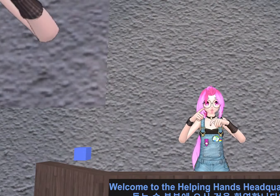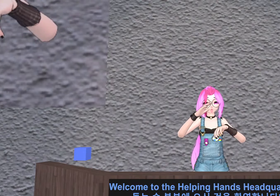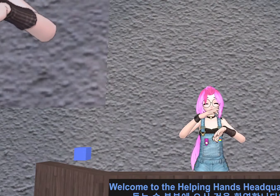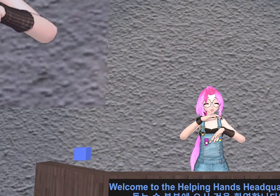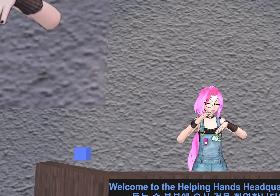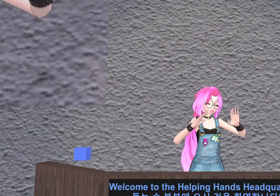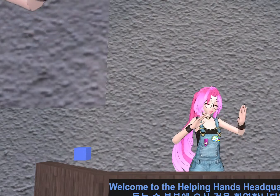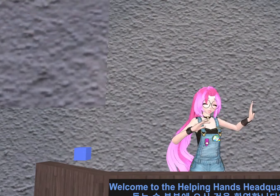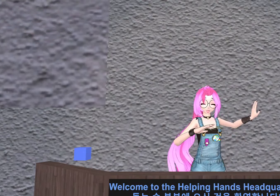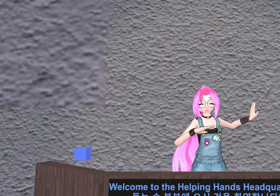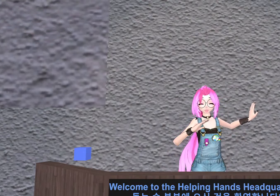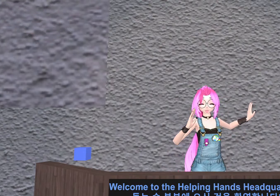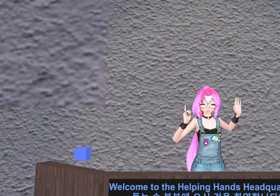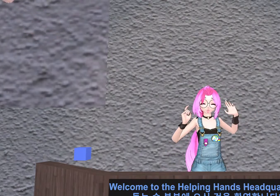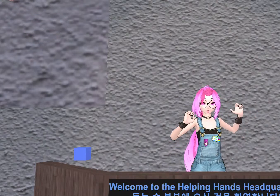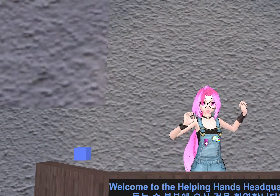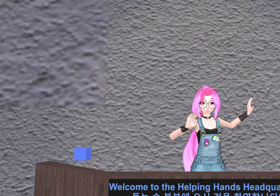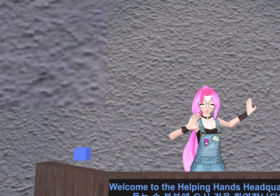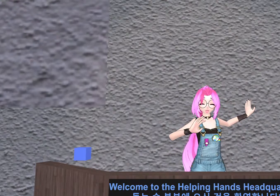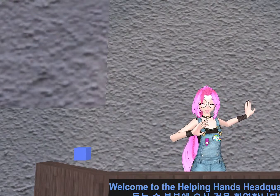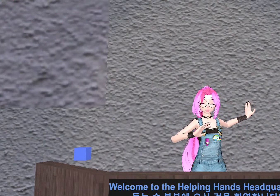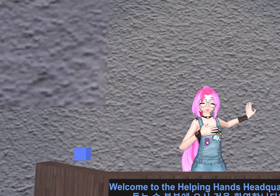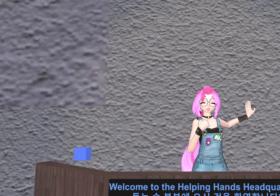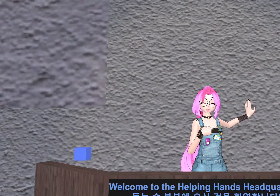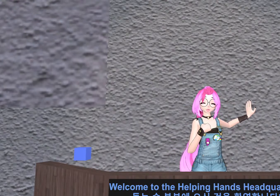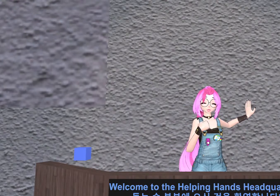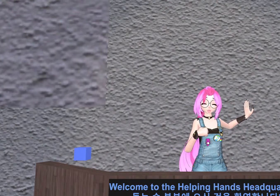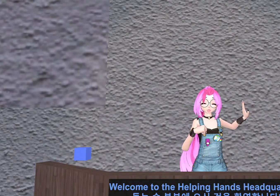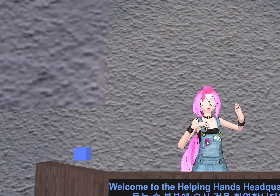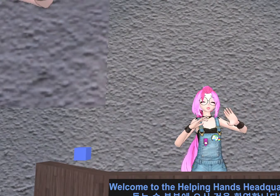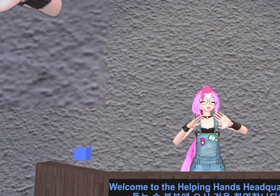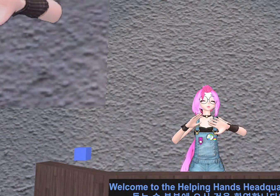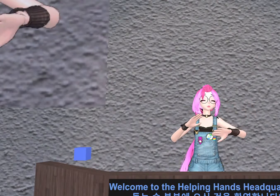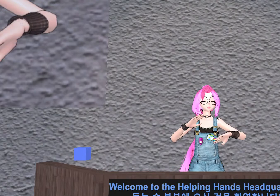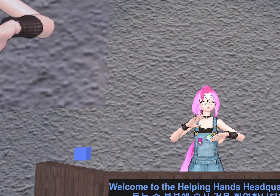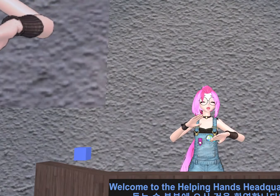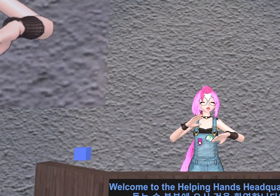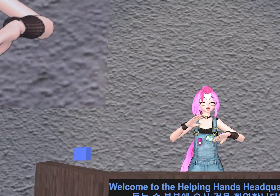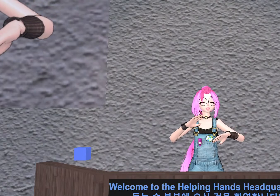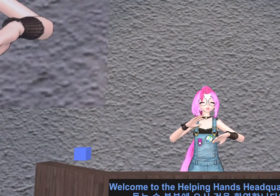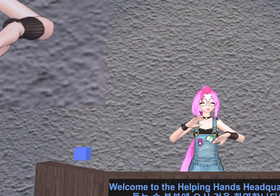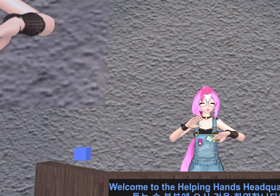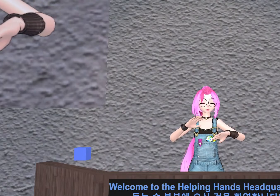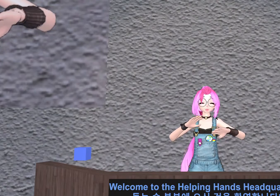Pigeon Signed English. Also, sorry, it's pretty loud behind me, so I'm sorry if you hear that.